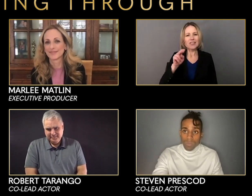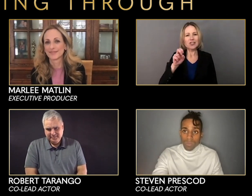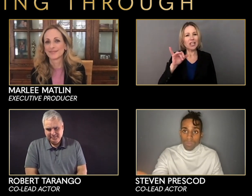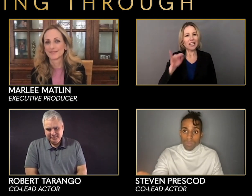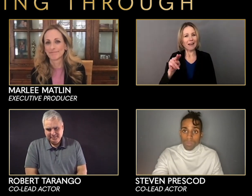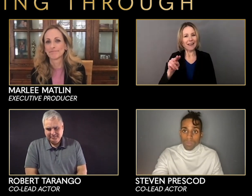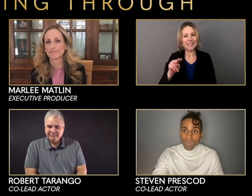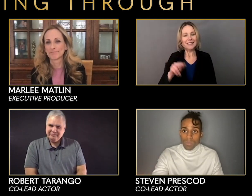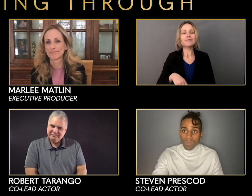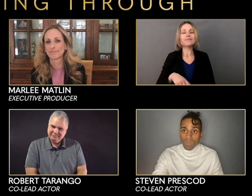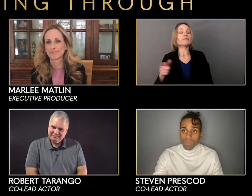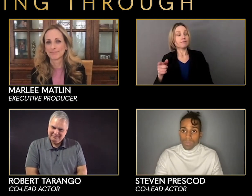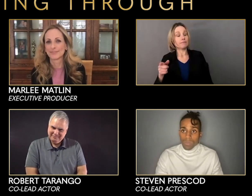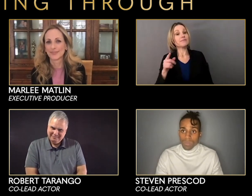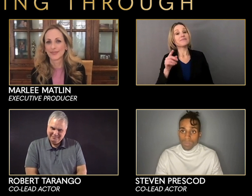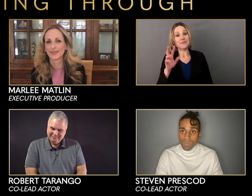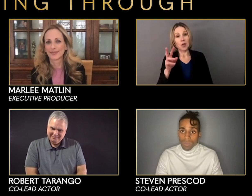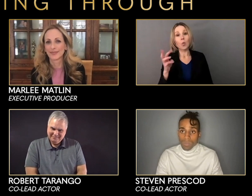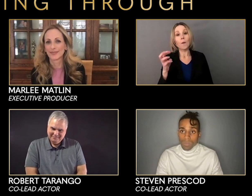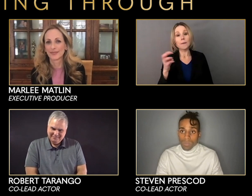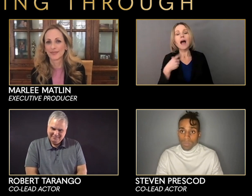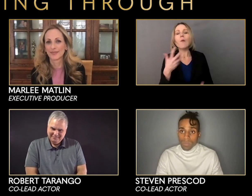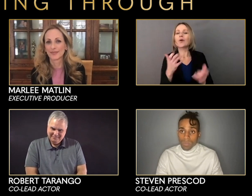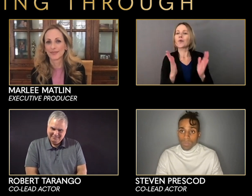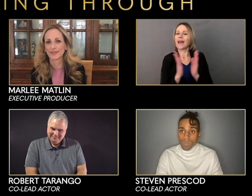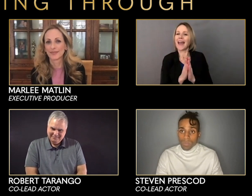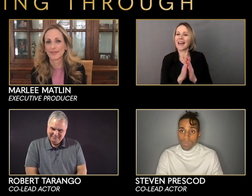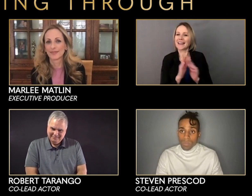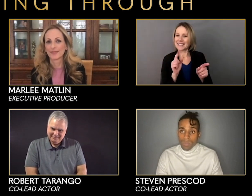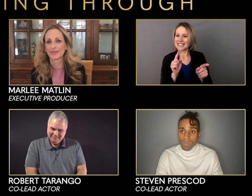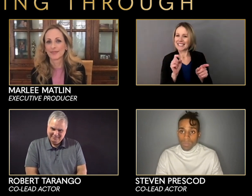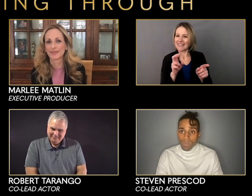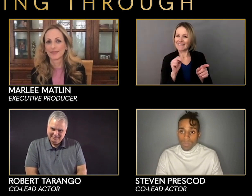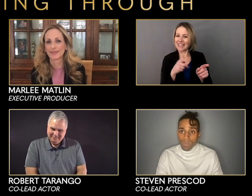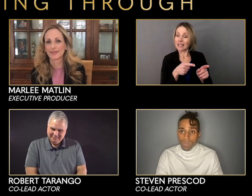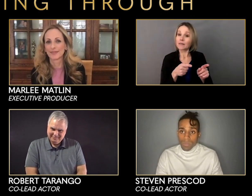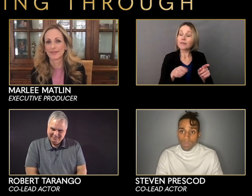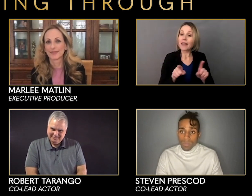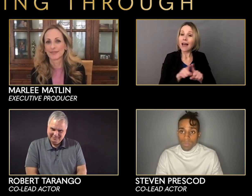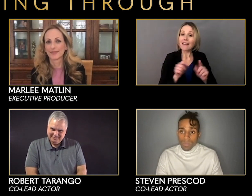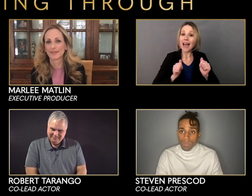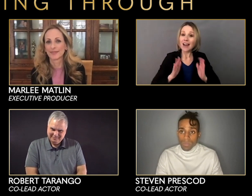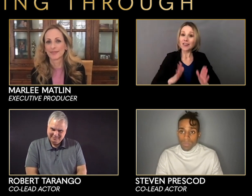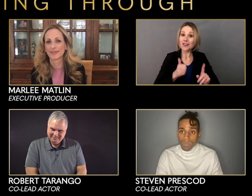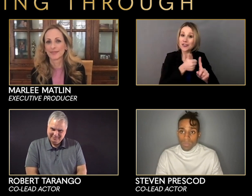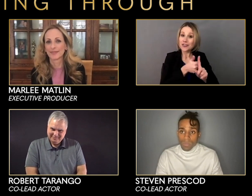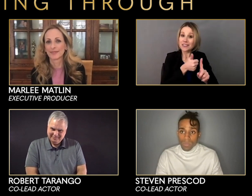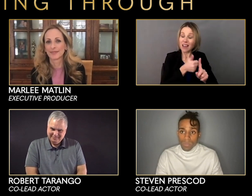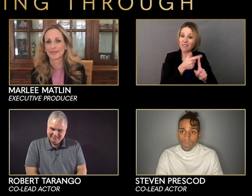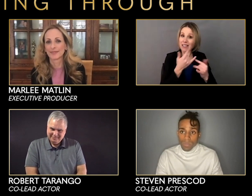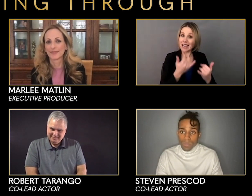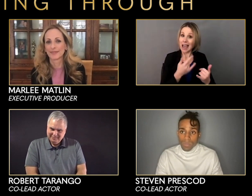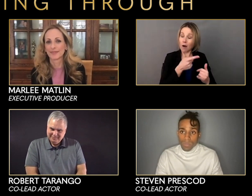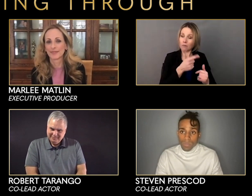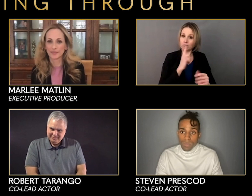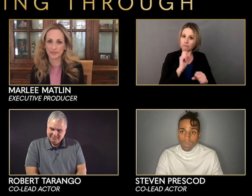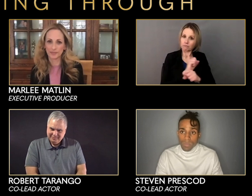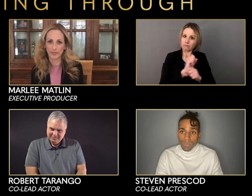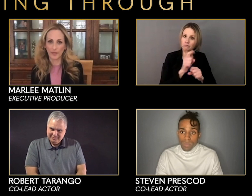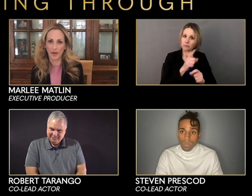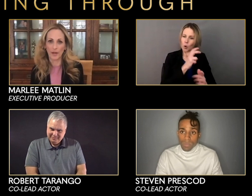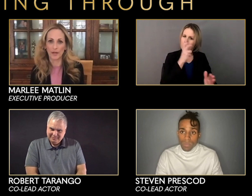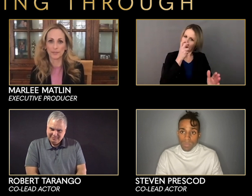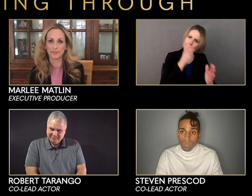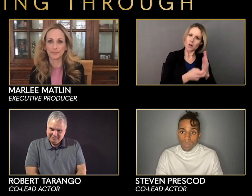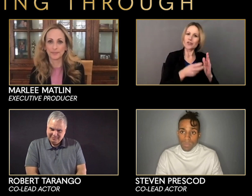because as an actor, you are now immersed suddenly in a world that I don't